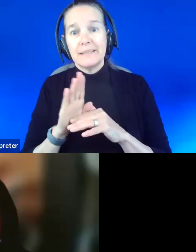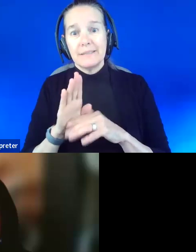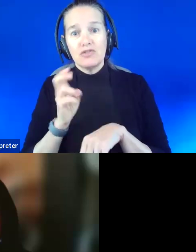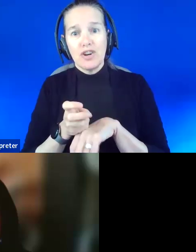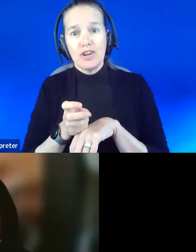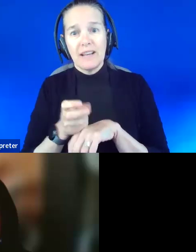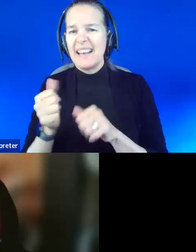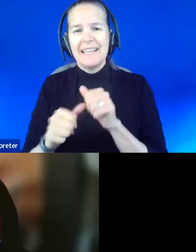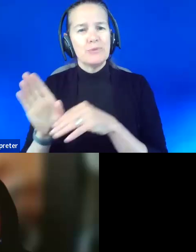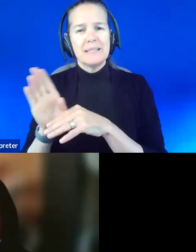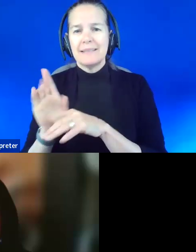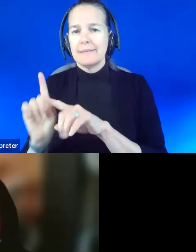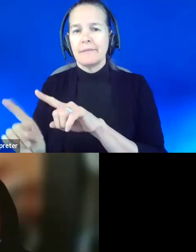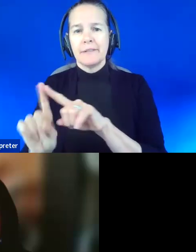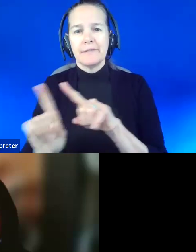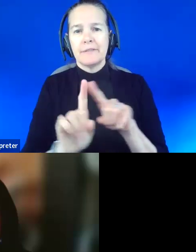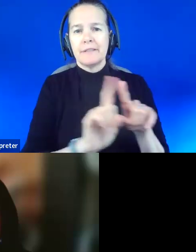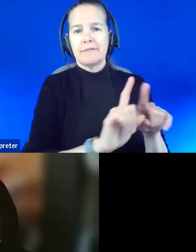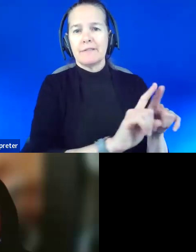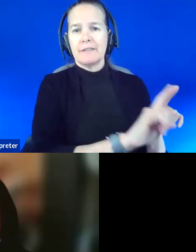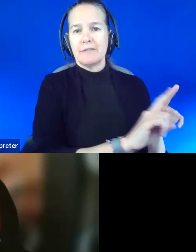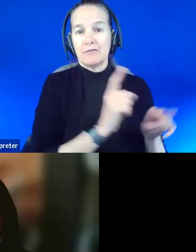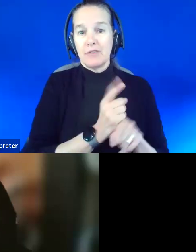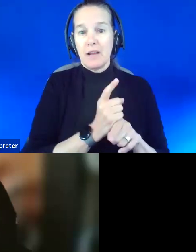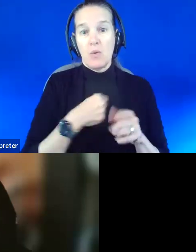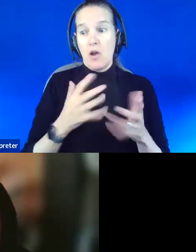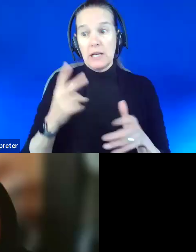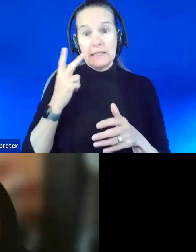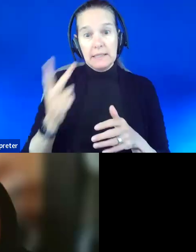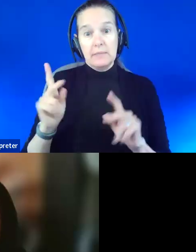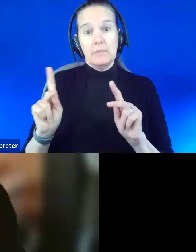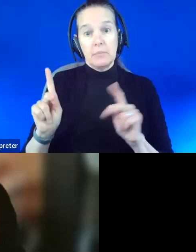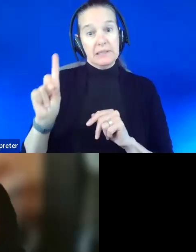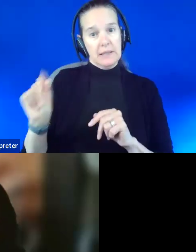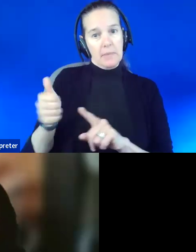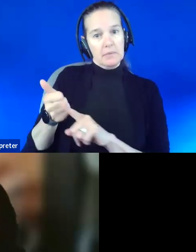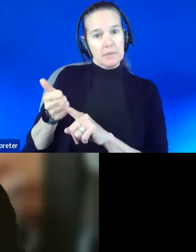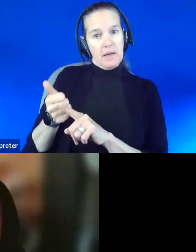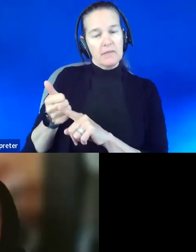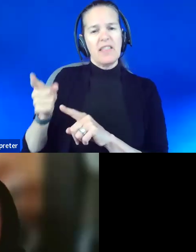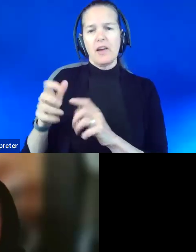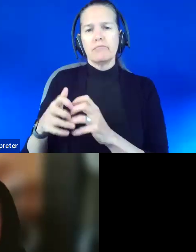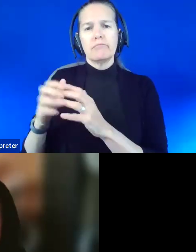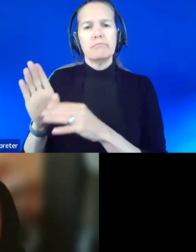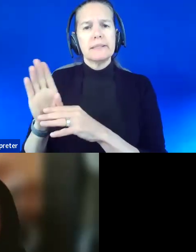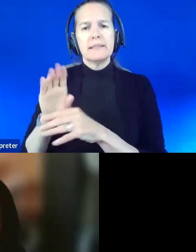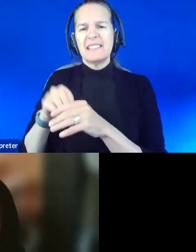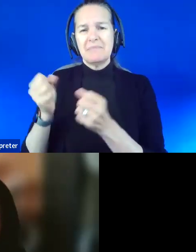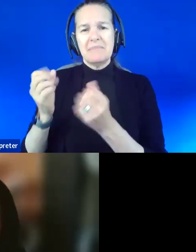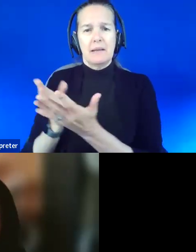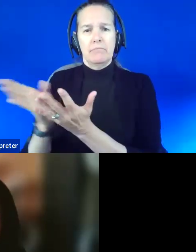to look different. We've seen already that there are disabled folks across the country starting businesses in all sorts of industries and